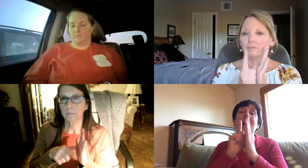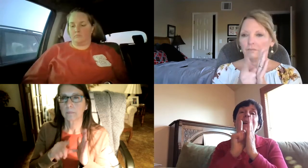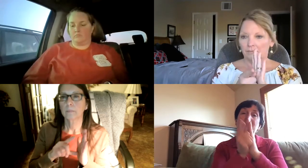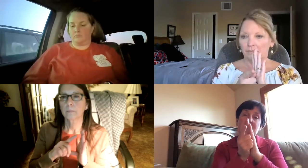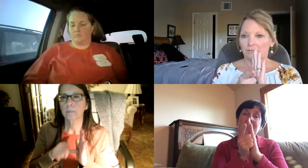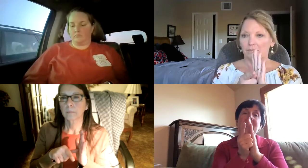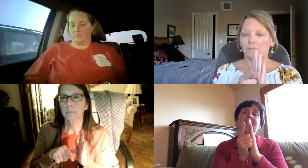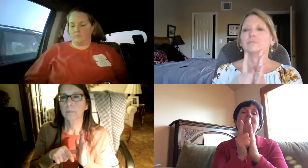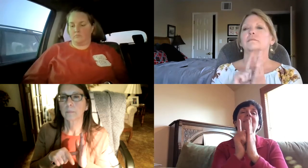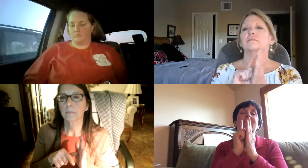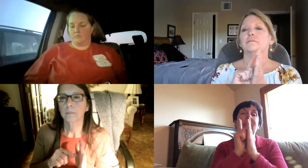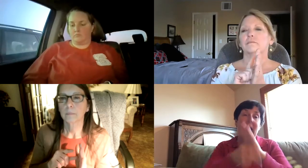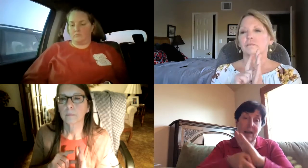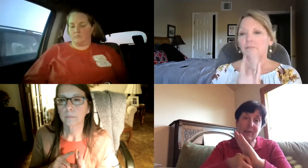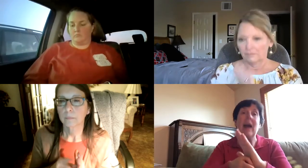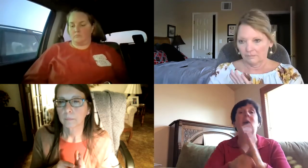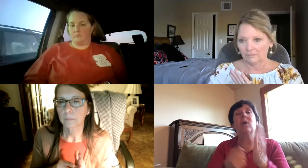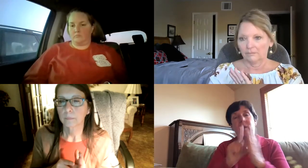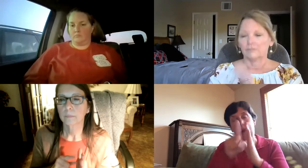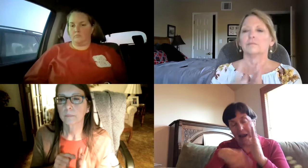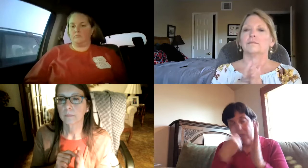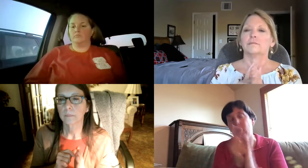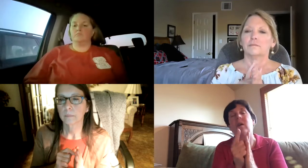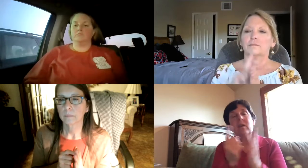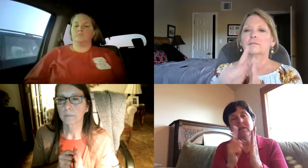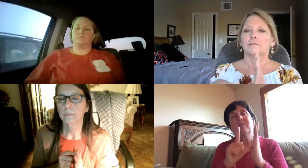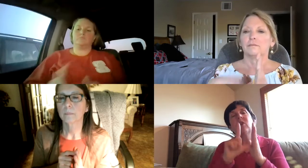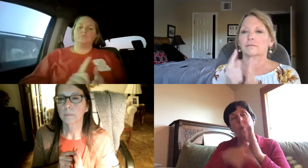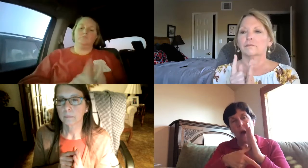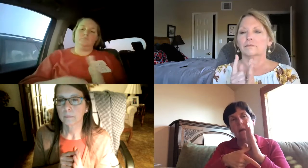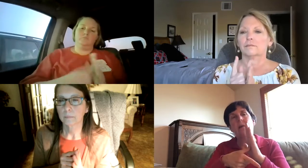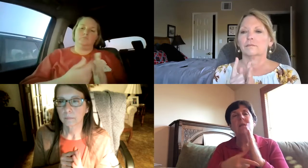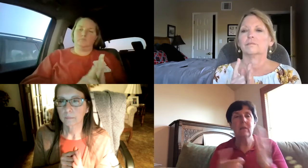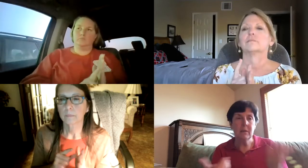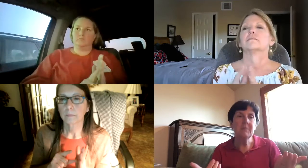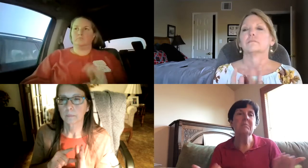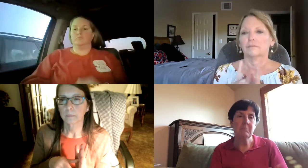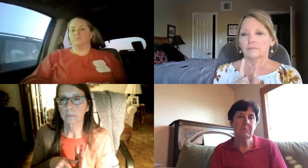mm-hmm. Right? Minute, half hour, hour, for a while.